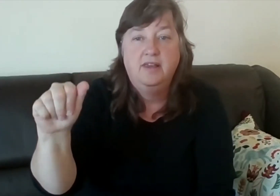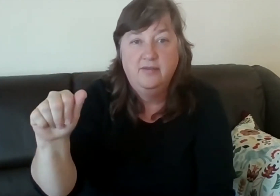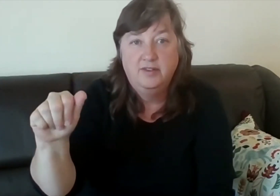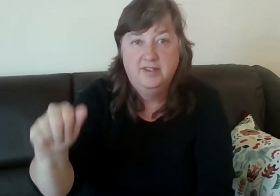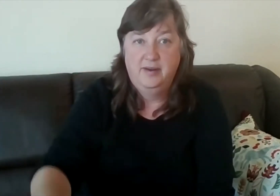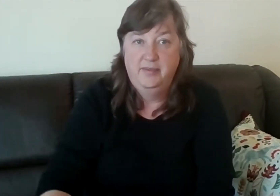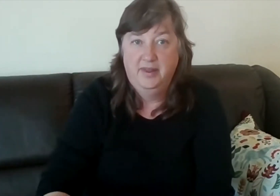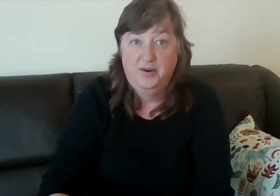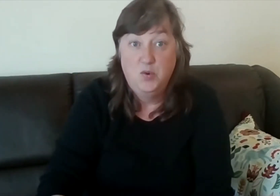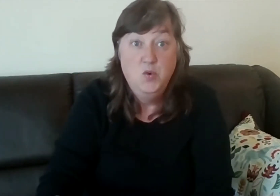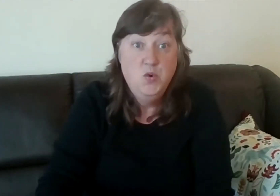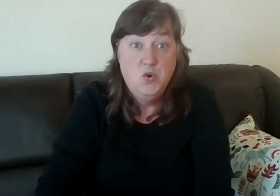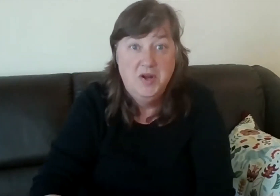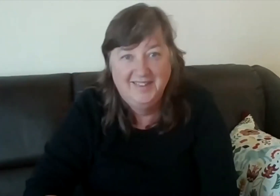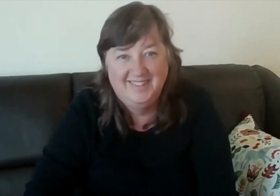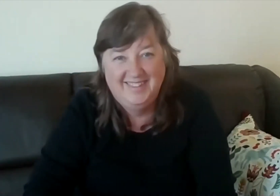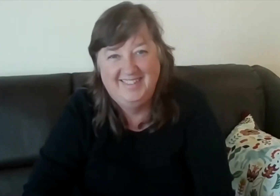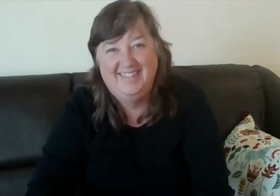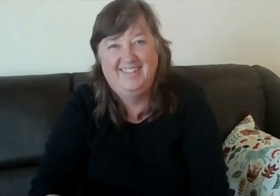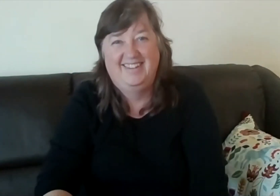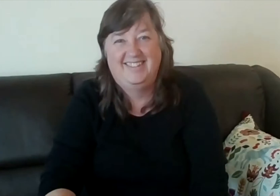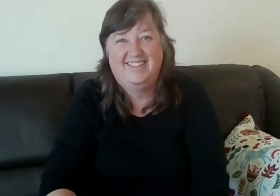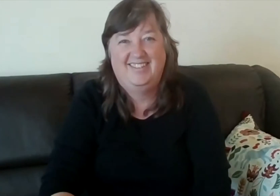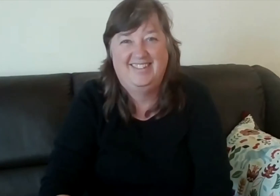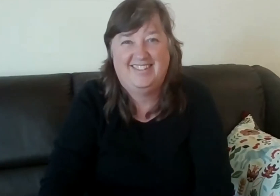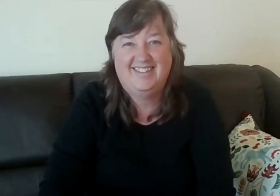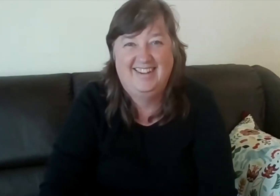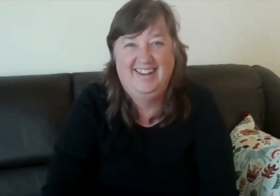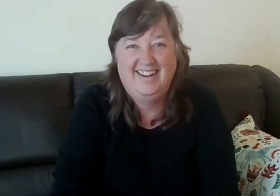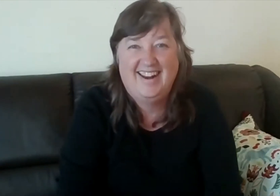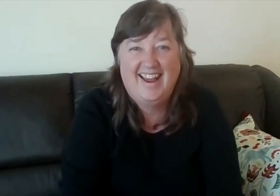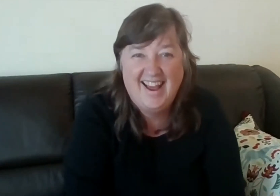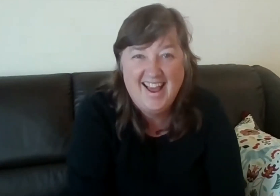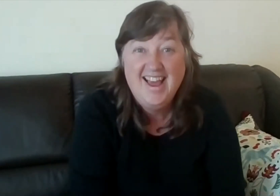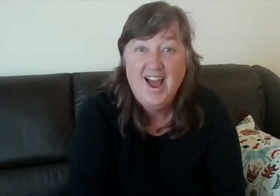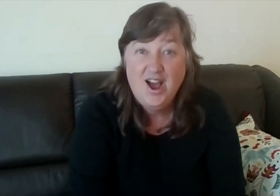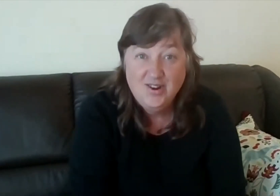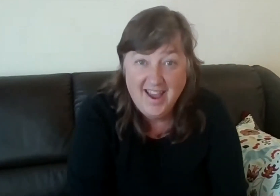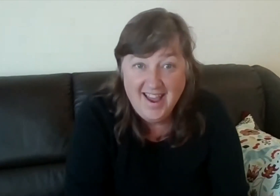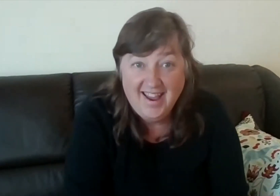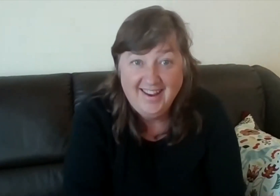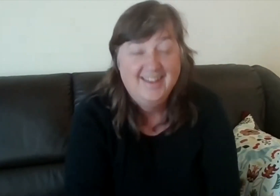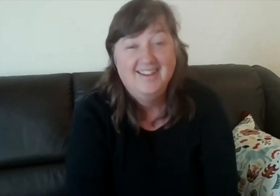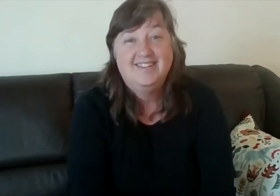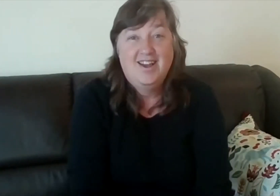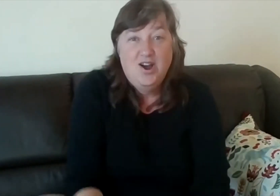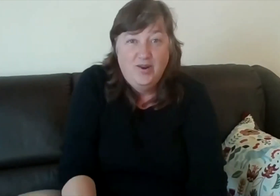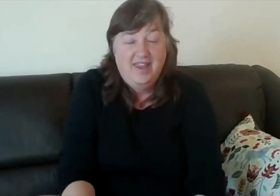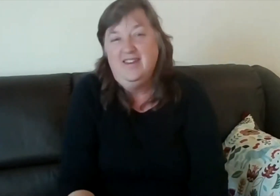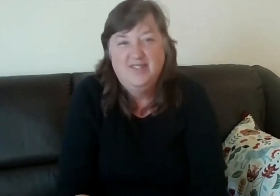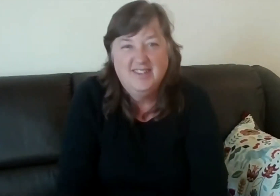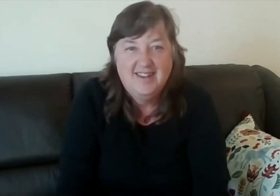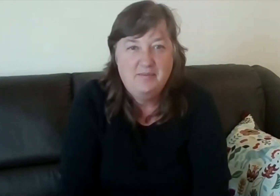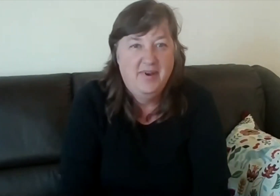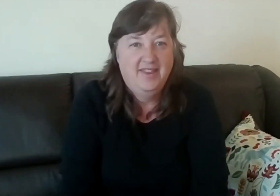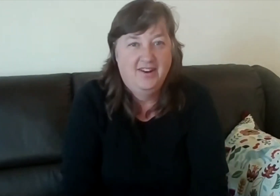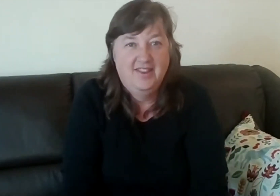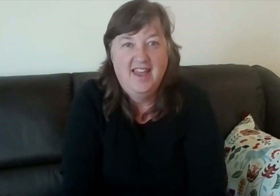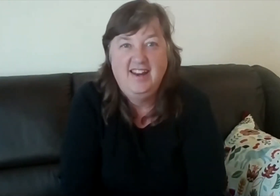Evil stepmother. Ooh, that's a question. Okay, so evil stepmother. Then